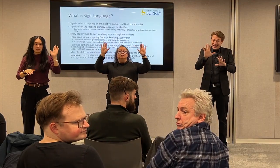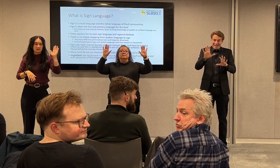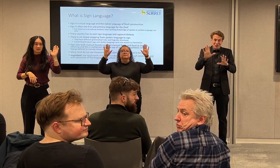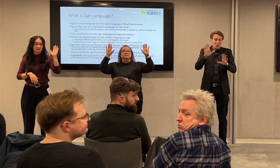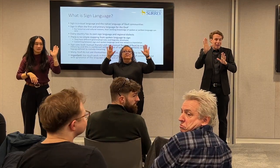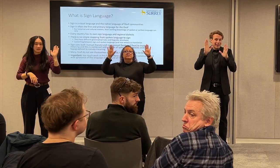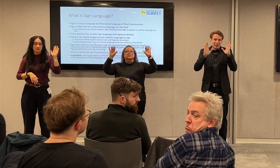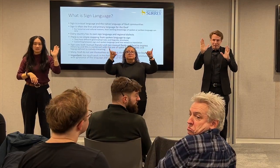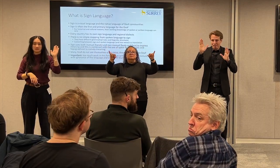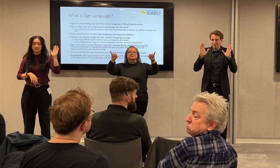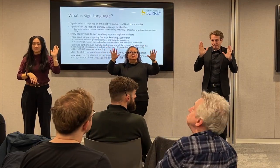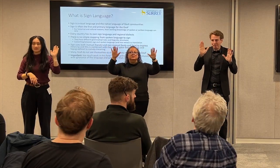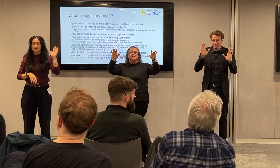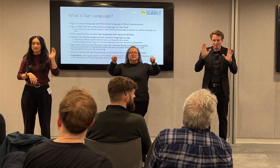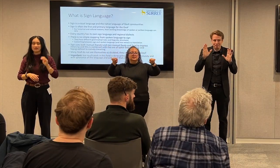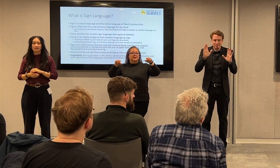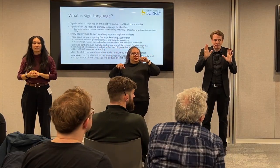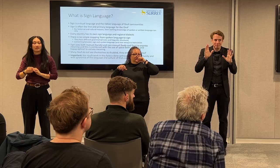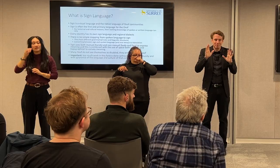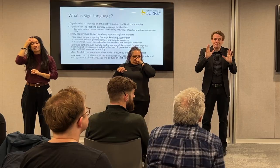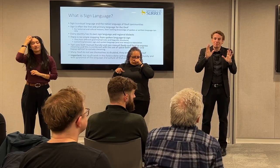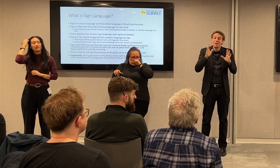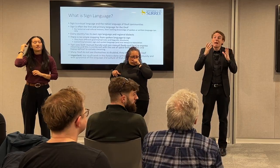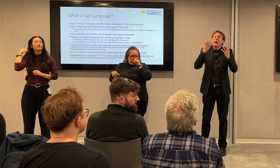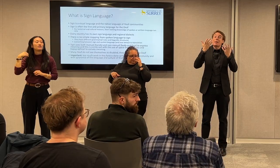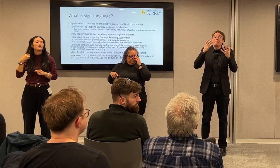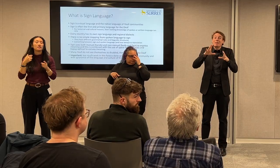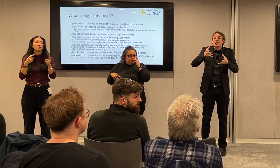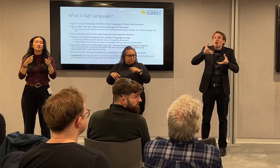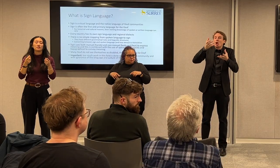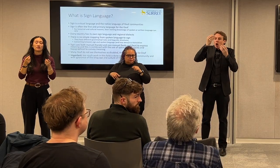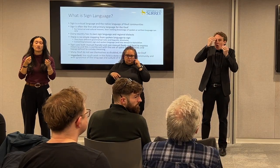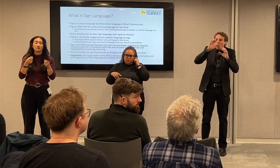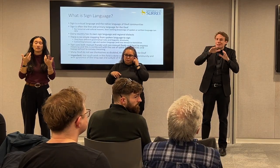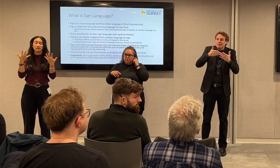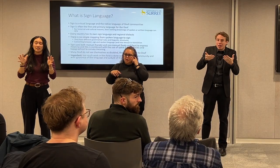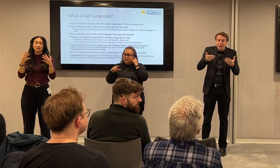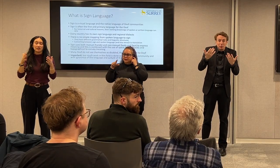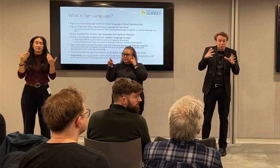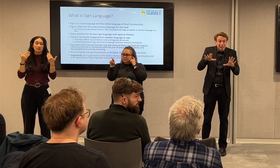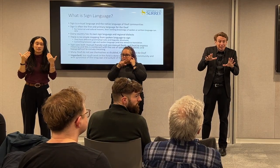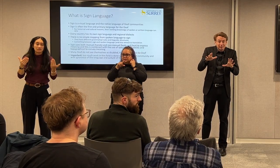hands up. Leave your hand up if you have gone and learnt sign language.